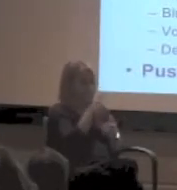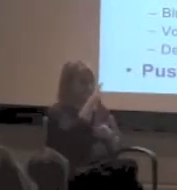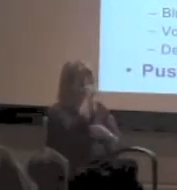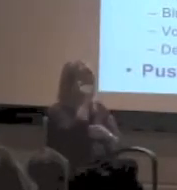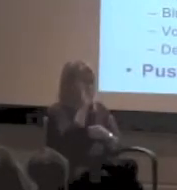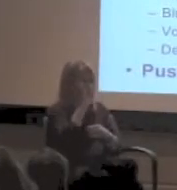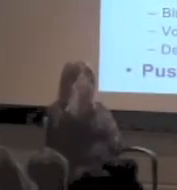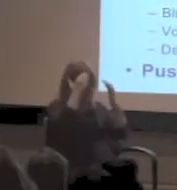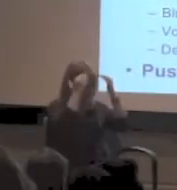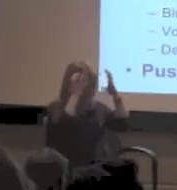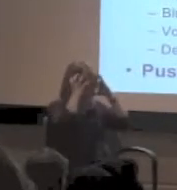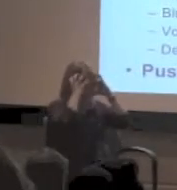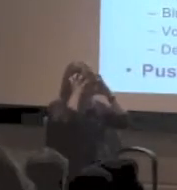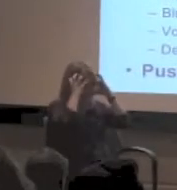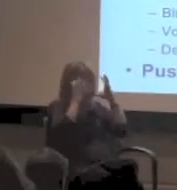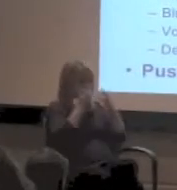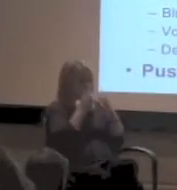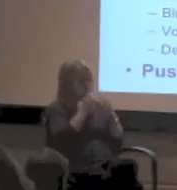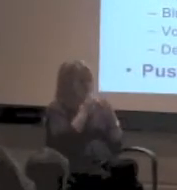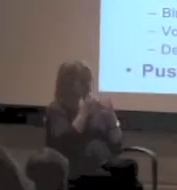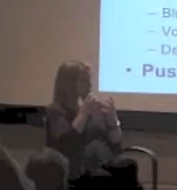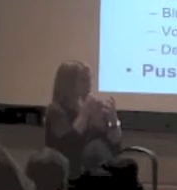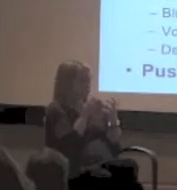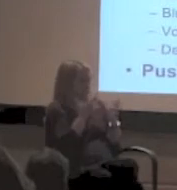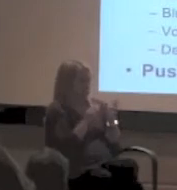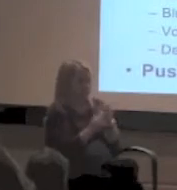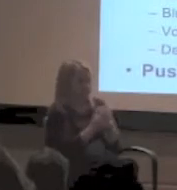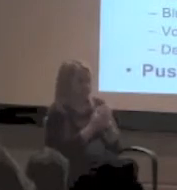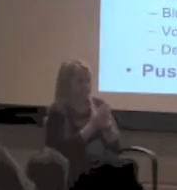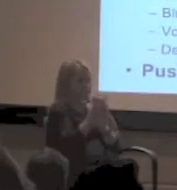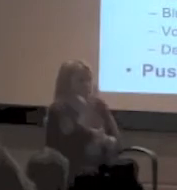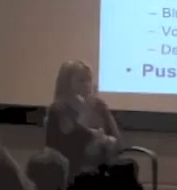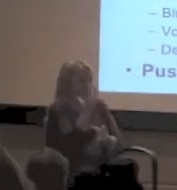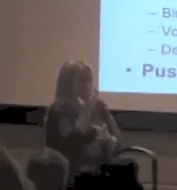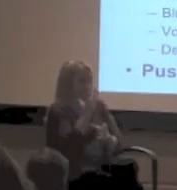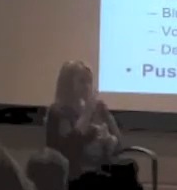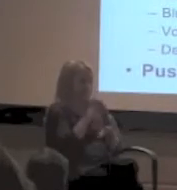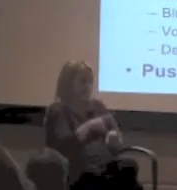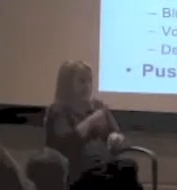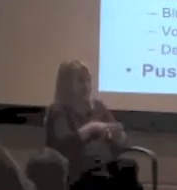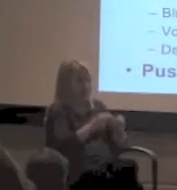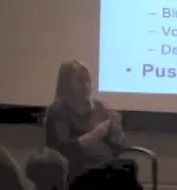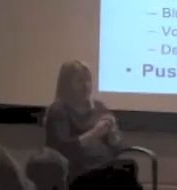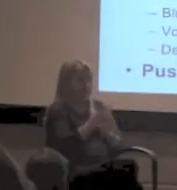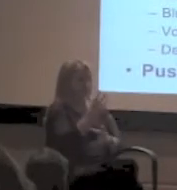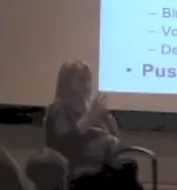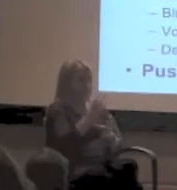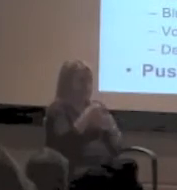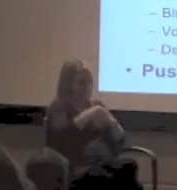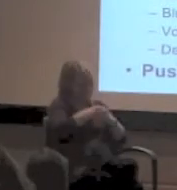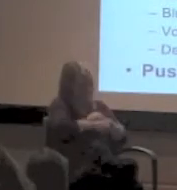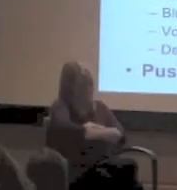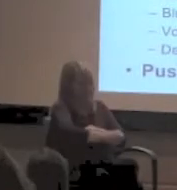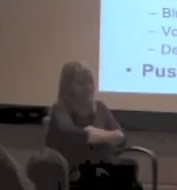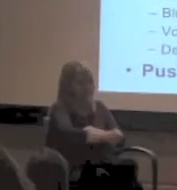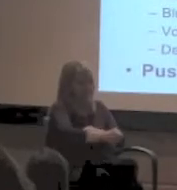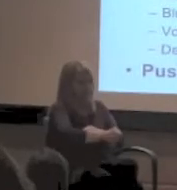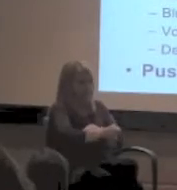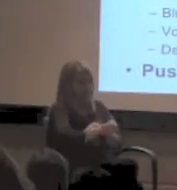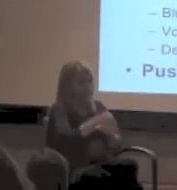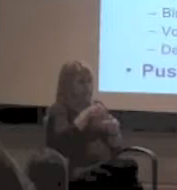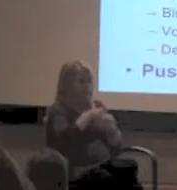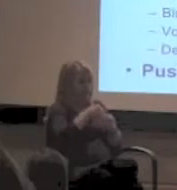Because their heads are born to take this. So their heads are designed by nature to squish through the birth canal, pop back